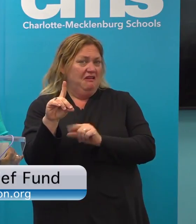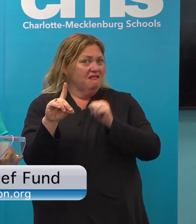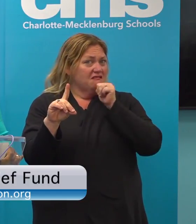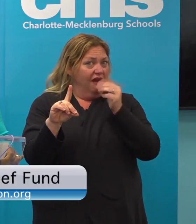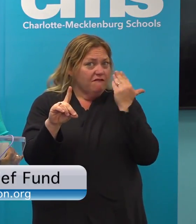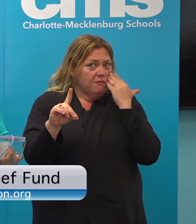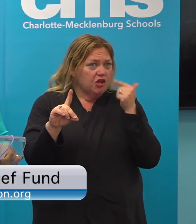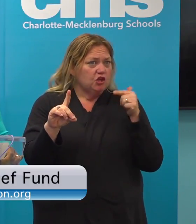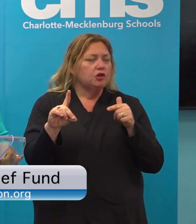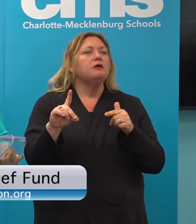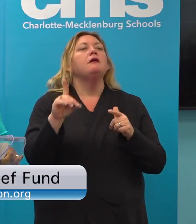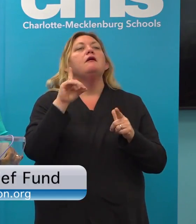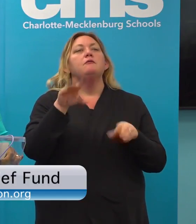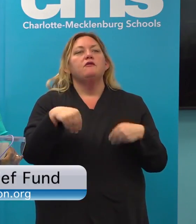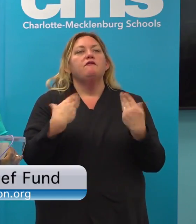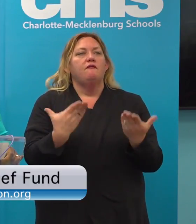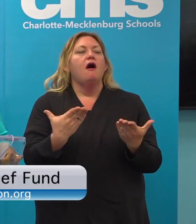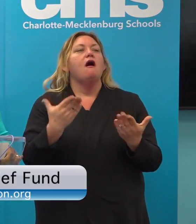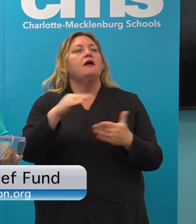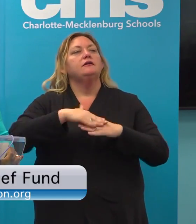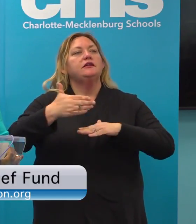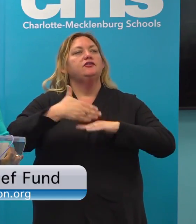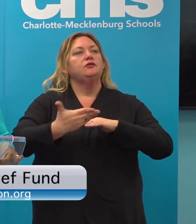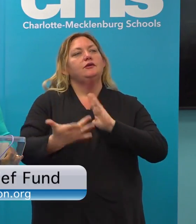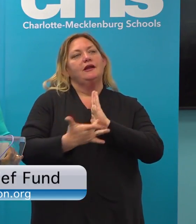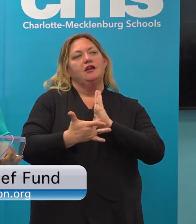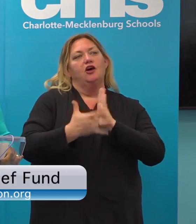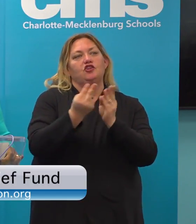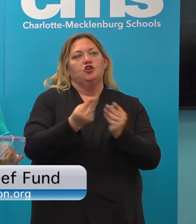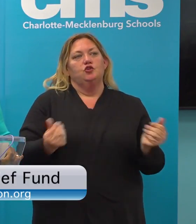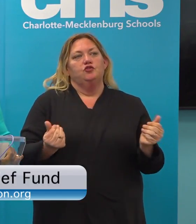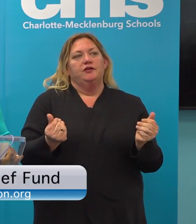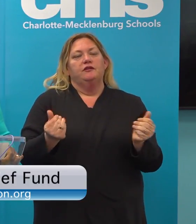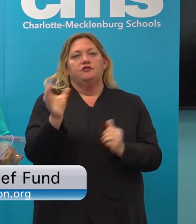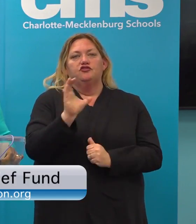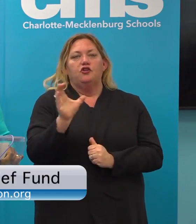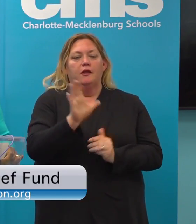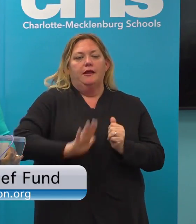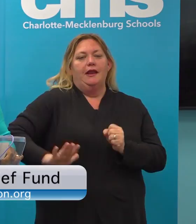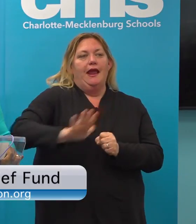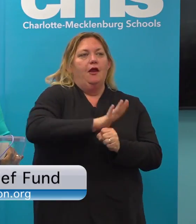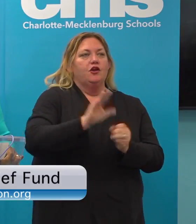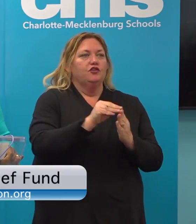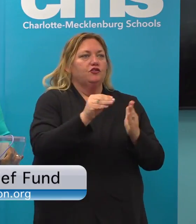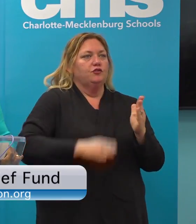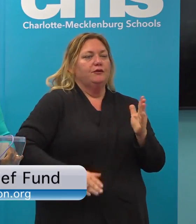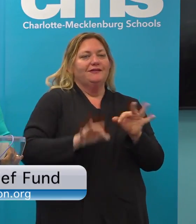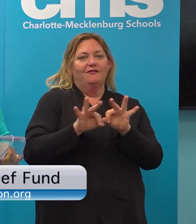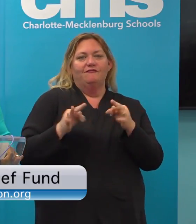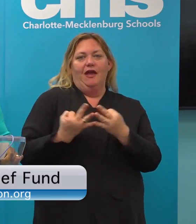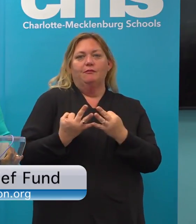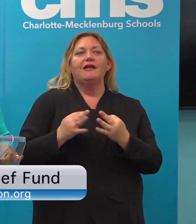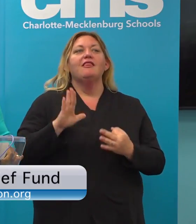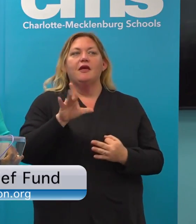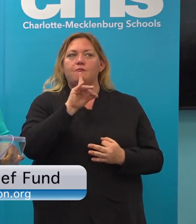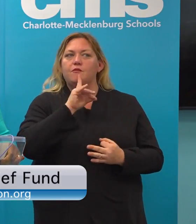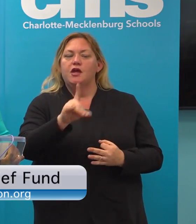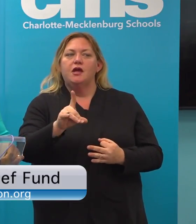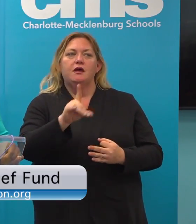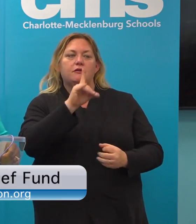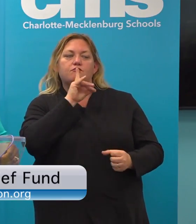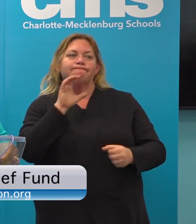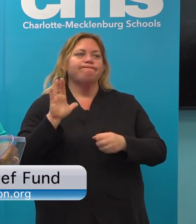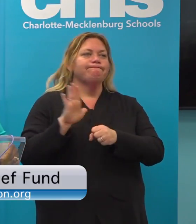them, they provide digital technology solutions to Charlotte area students and families, and they have certainly been a